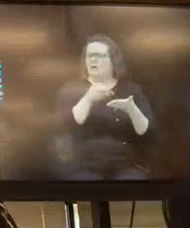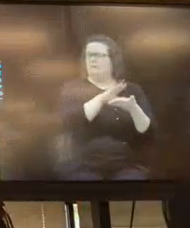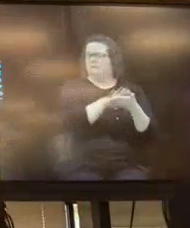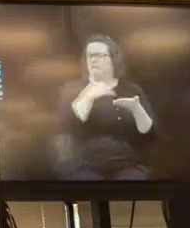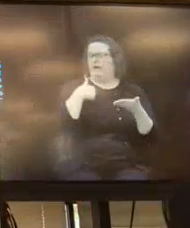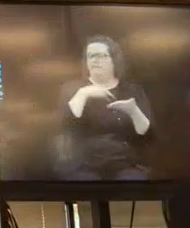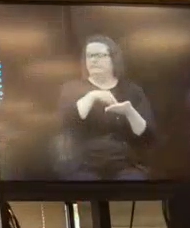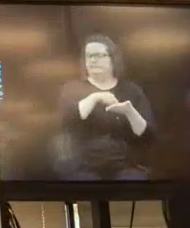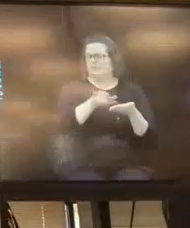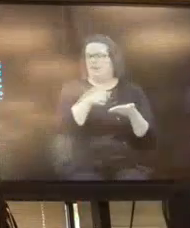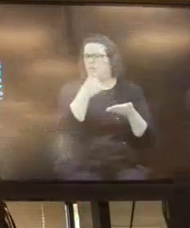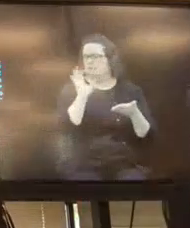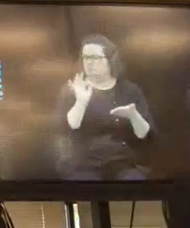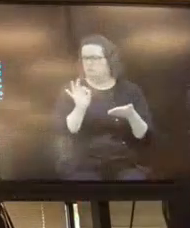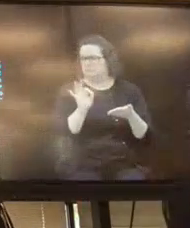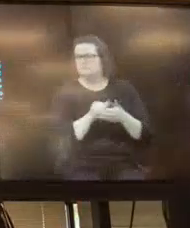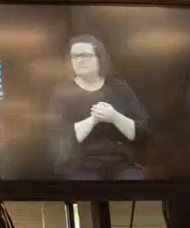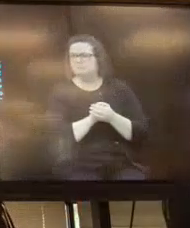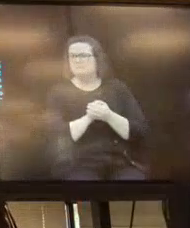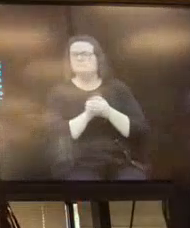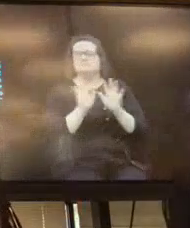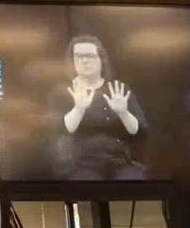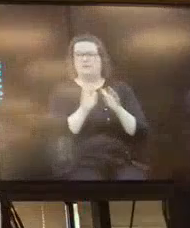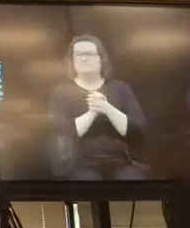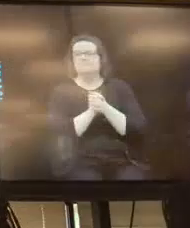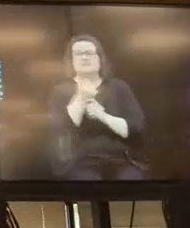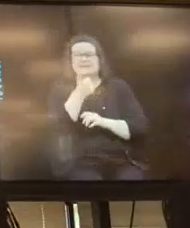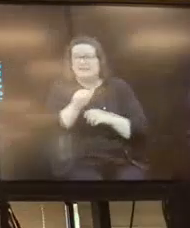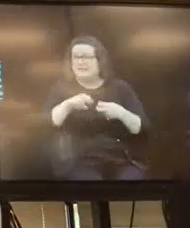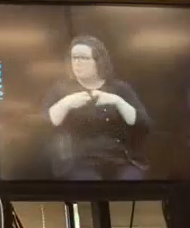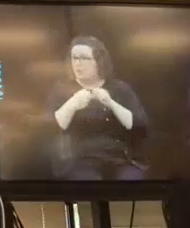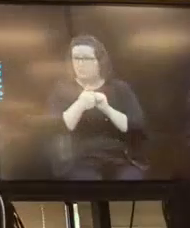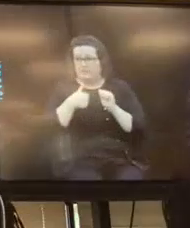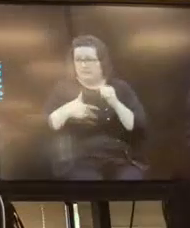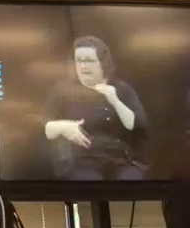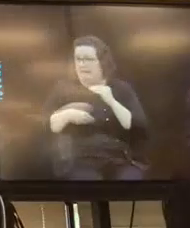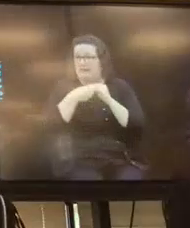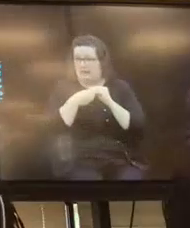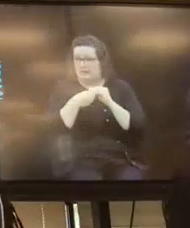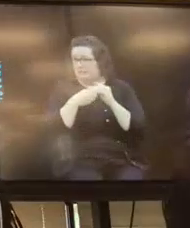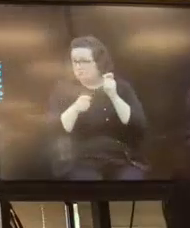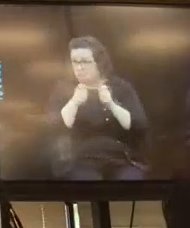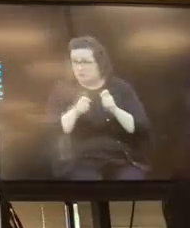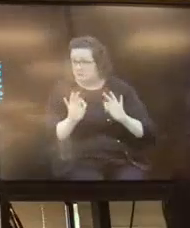after the director's update. Does anybody have any problem with the agenda